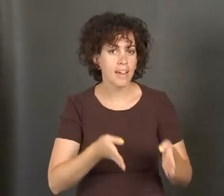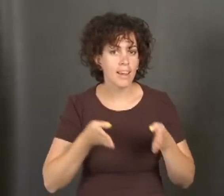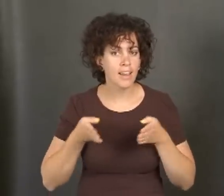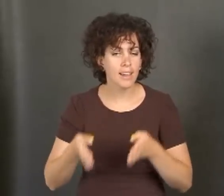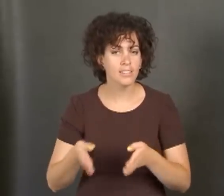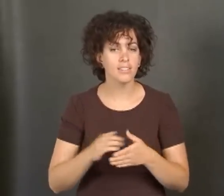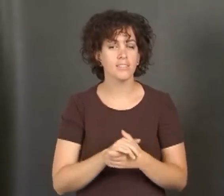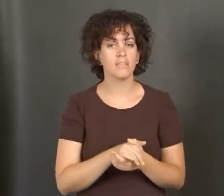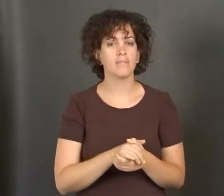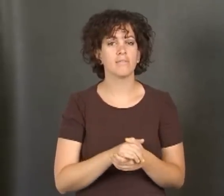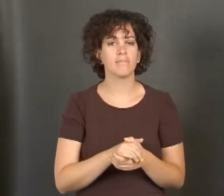Pants.